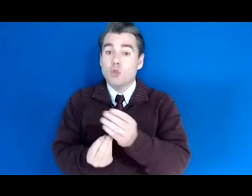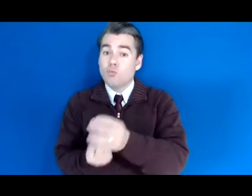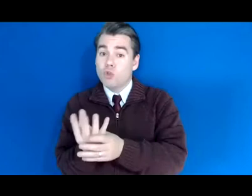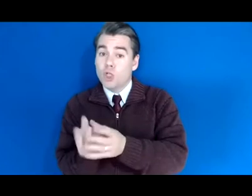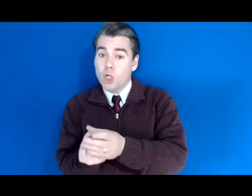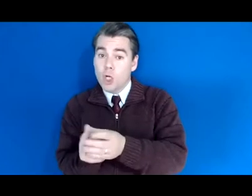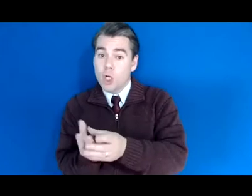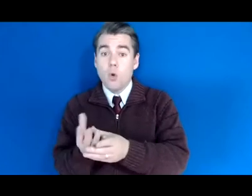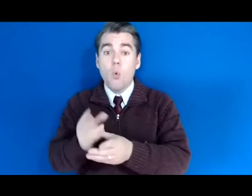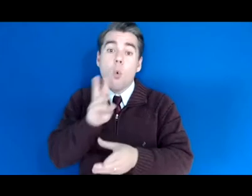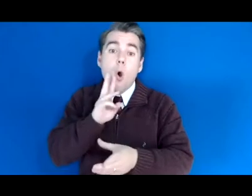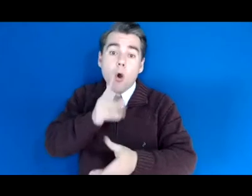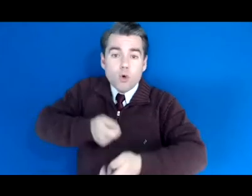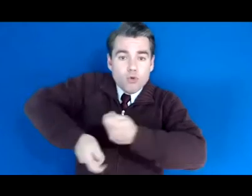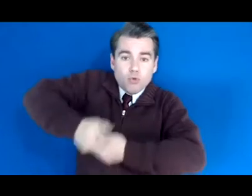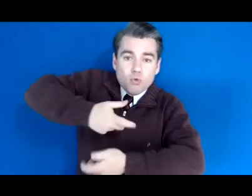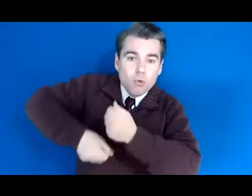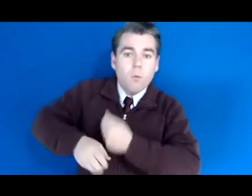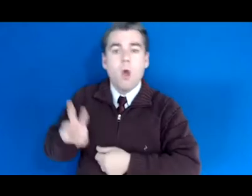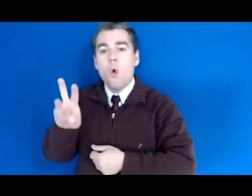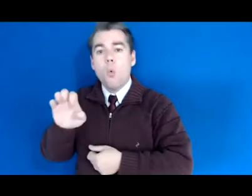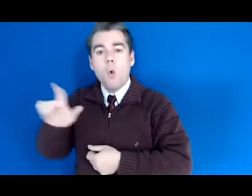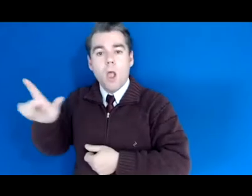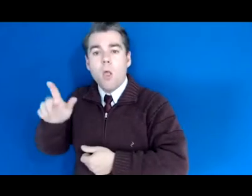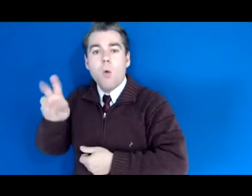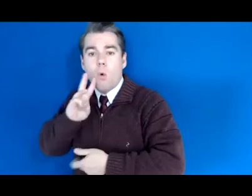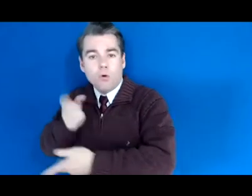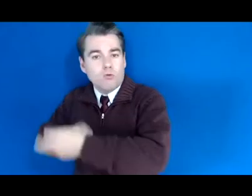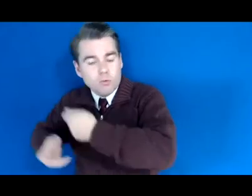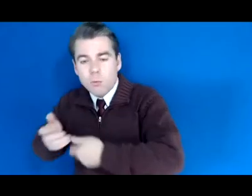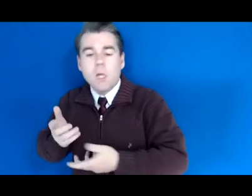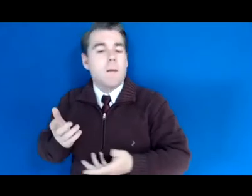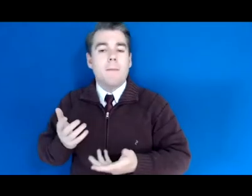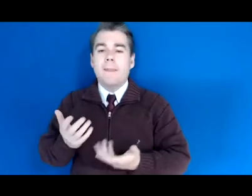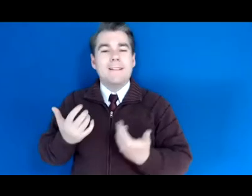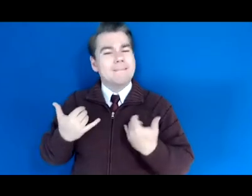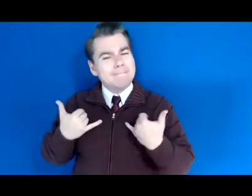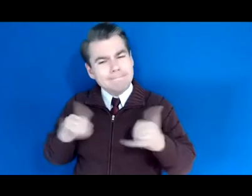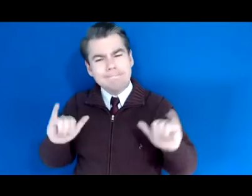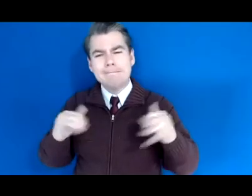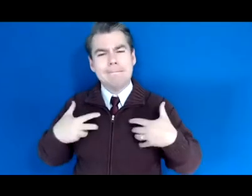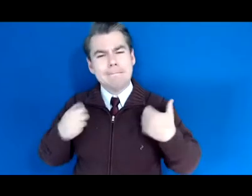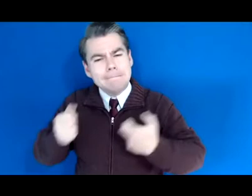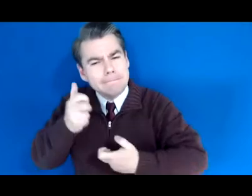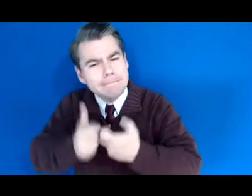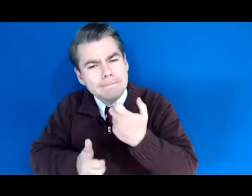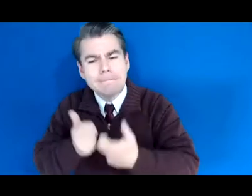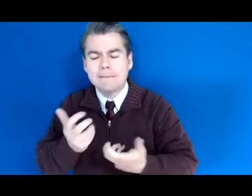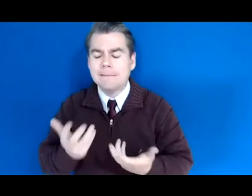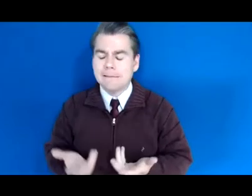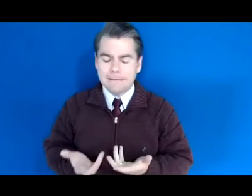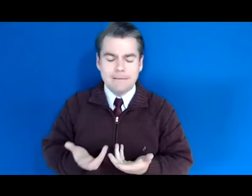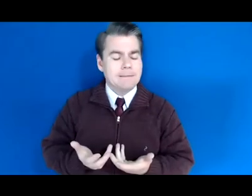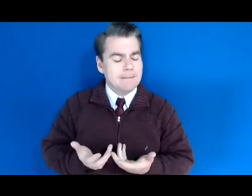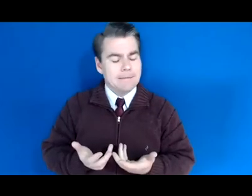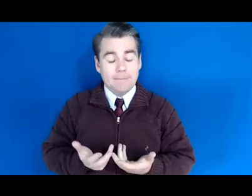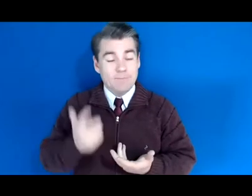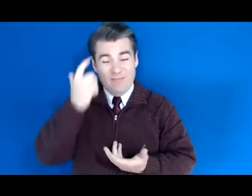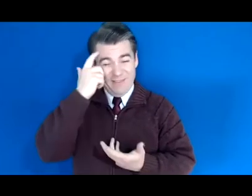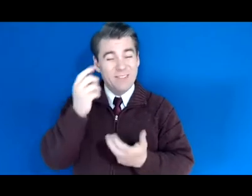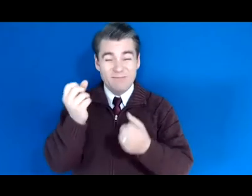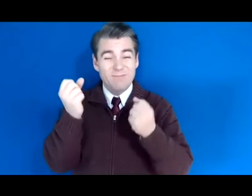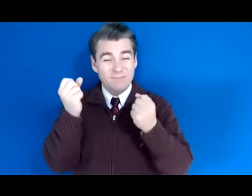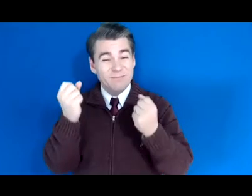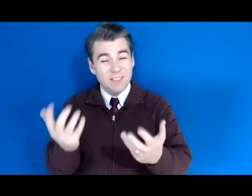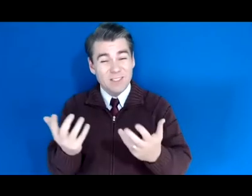Even so, we still have health issues. I believe largely from what was mentioned